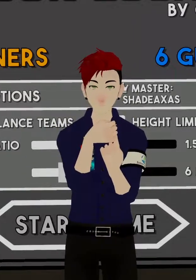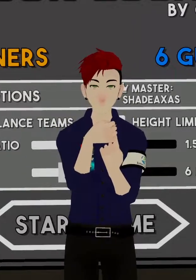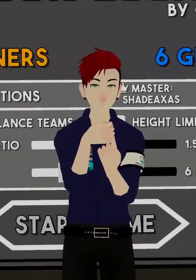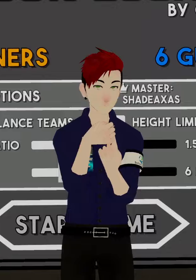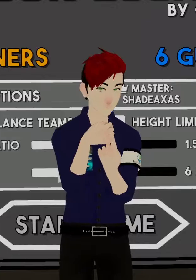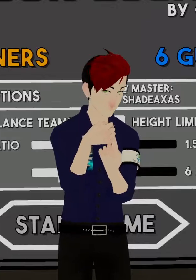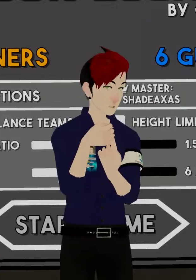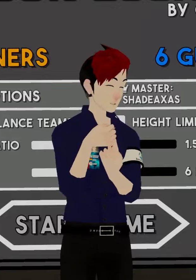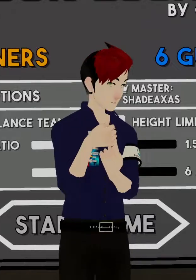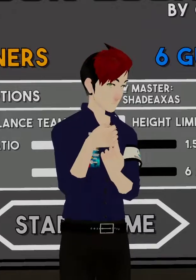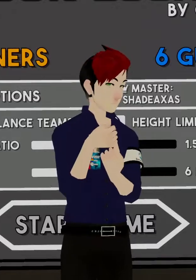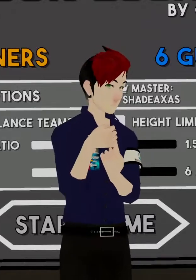Mm-hmm.